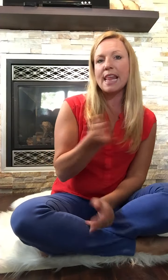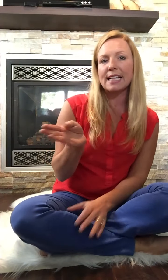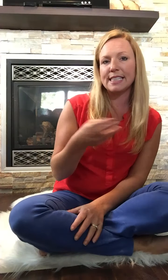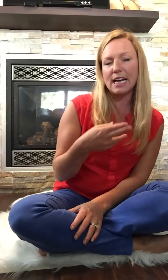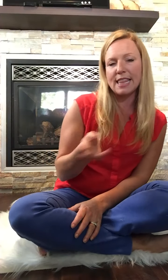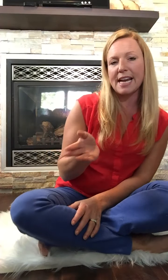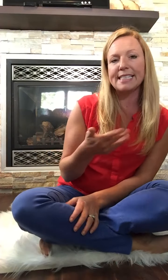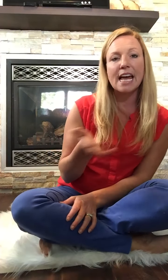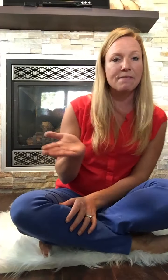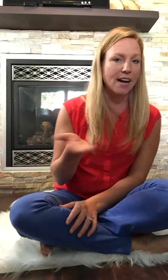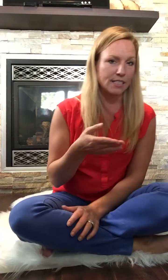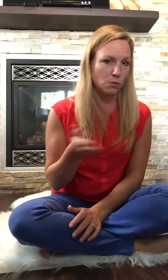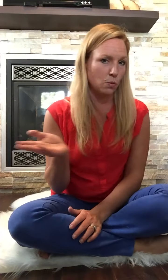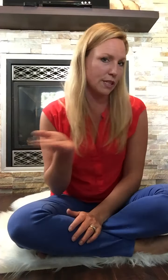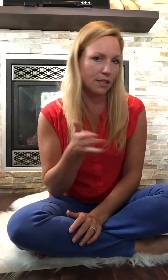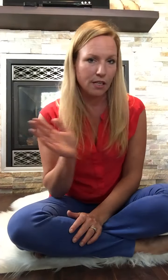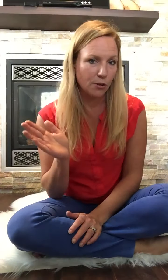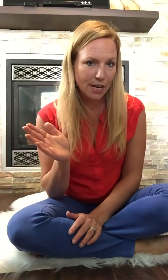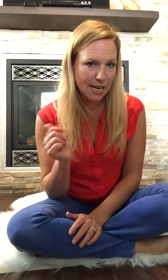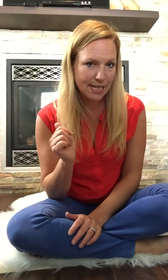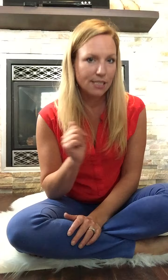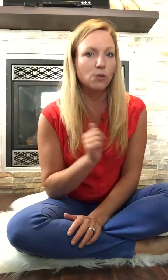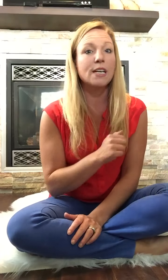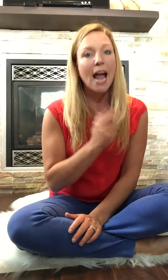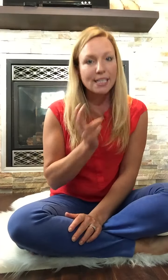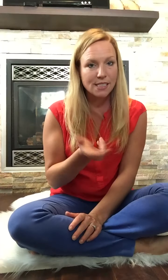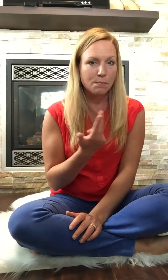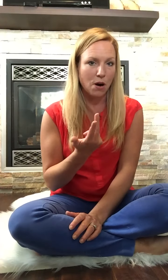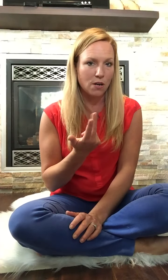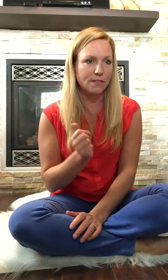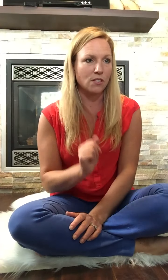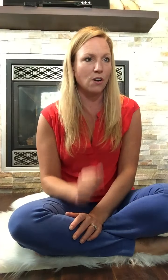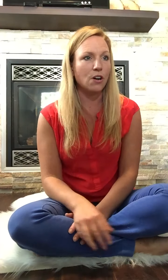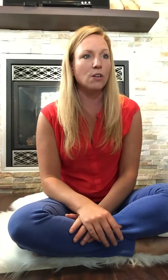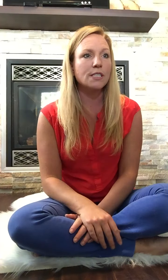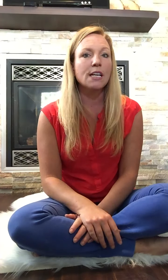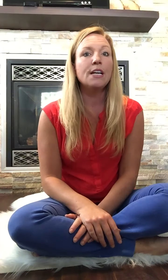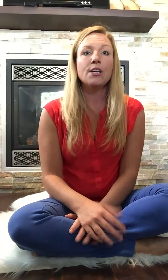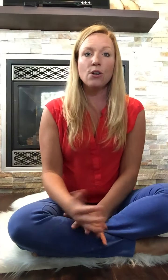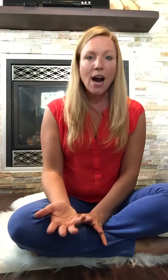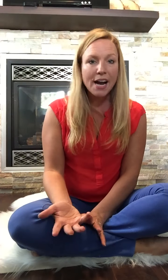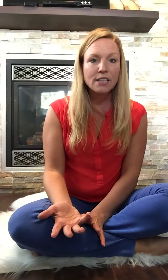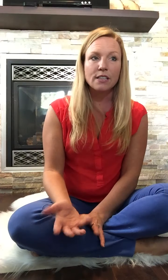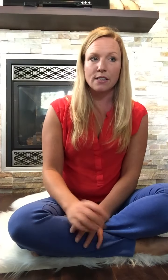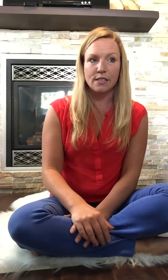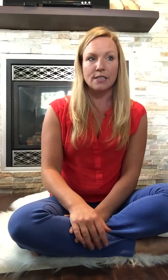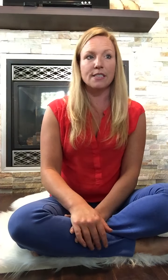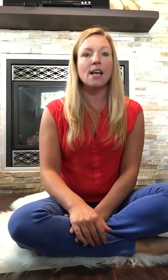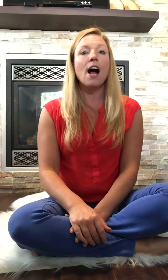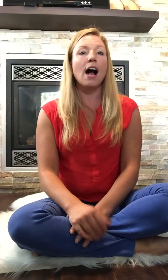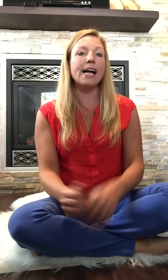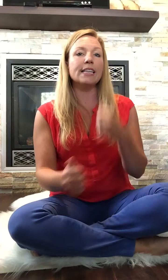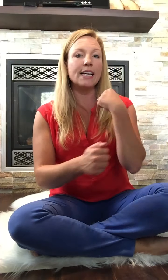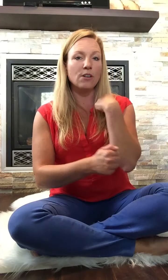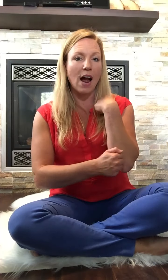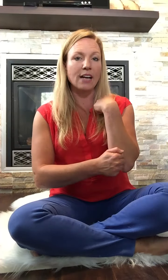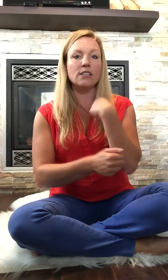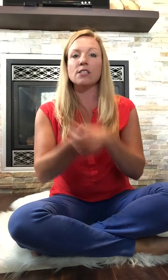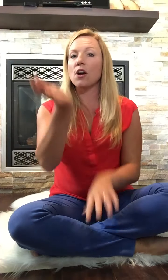that identifies what the ingredient is. So the next part of the song goes, crackers. I like crackers on